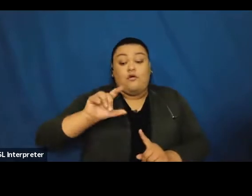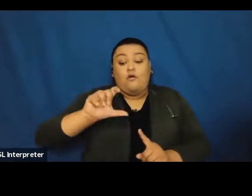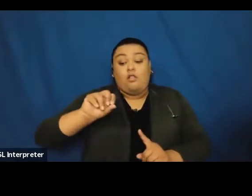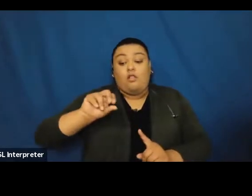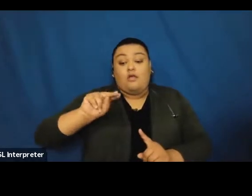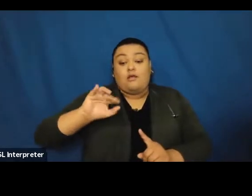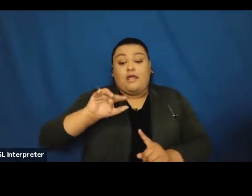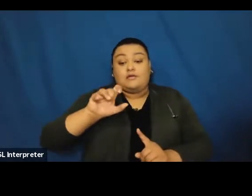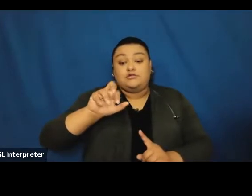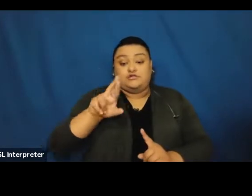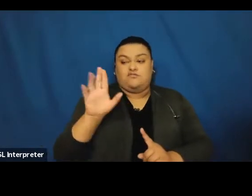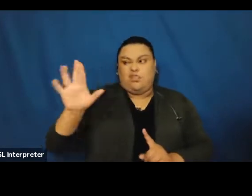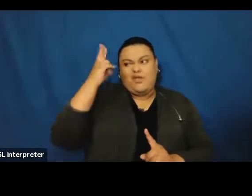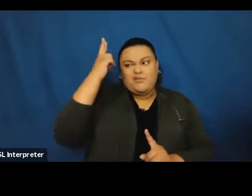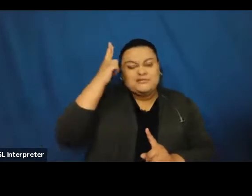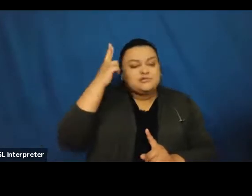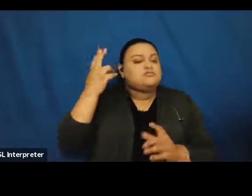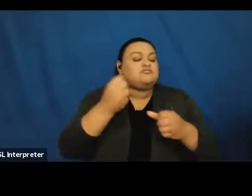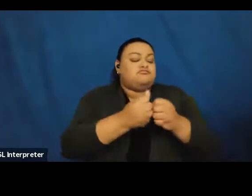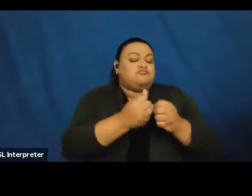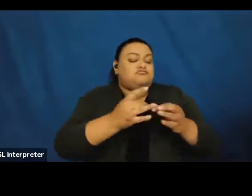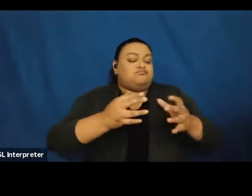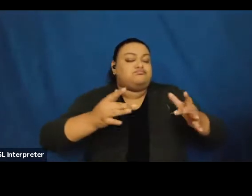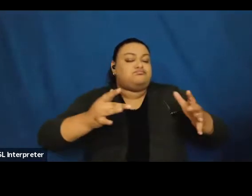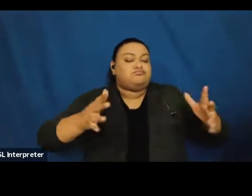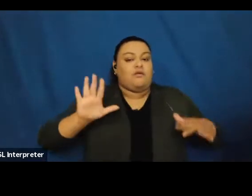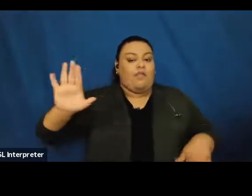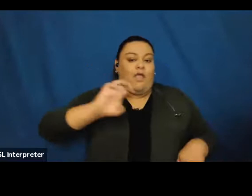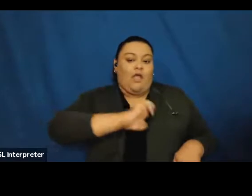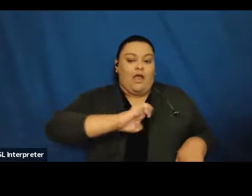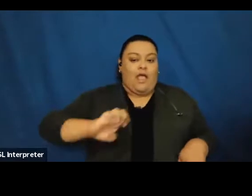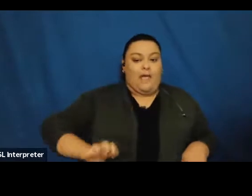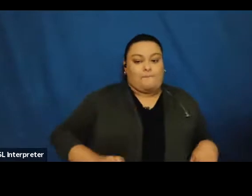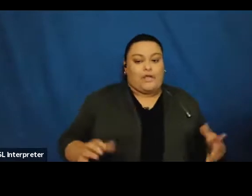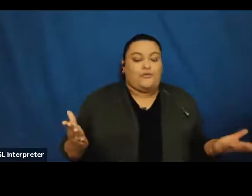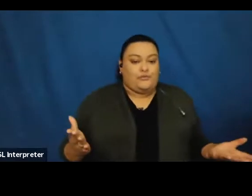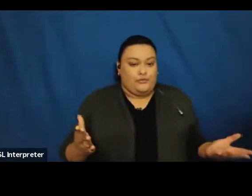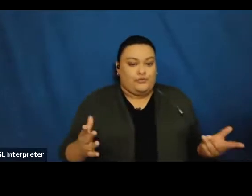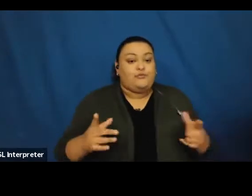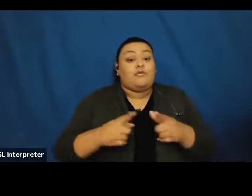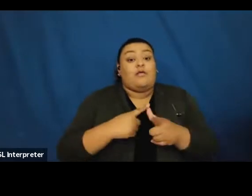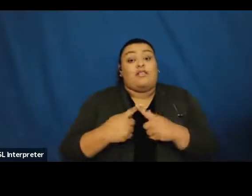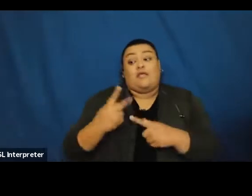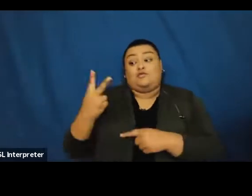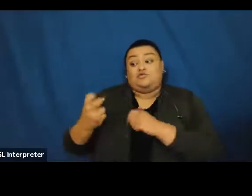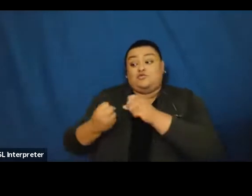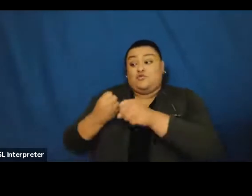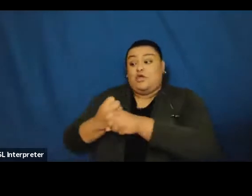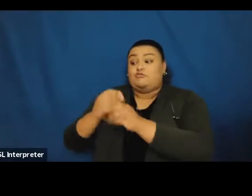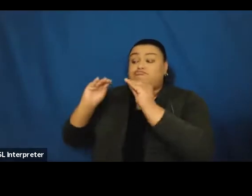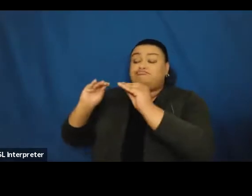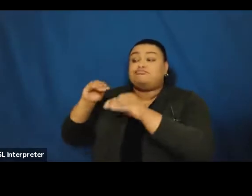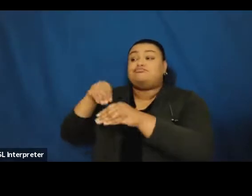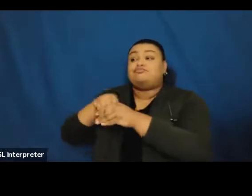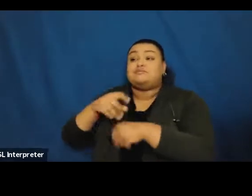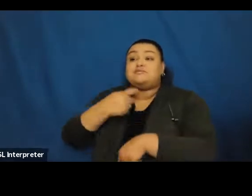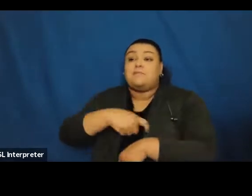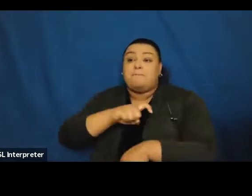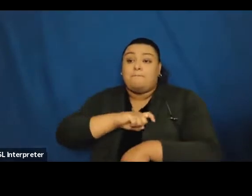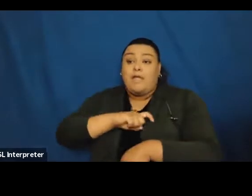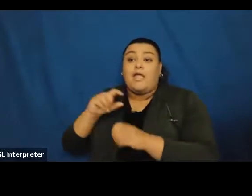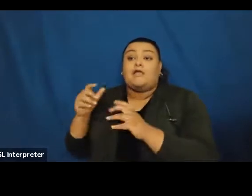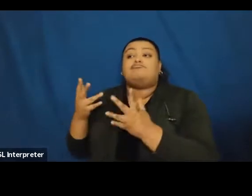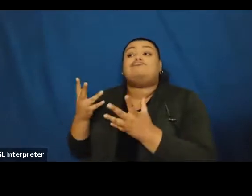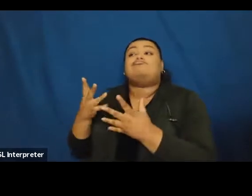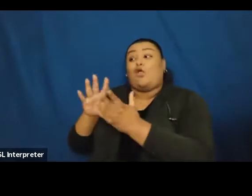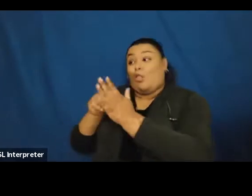that, to expand their empire, of course. But then I said, well, 2 years in Spain was good enough. We found out about the enemy, end quote. Now